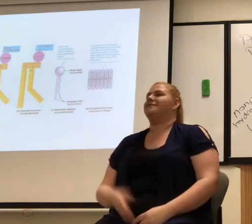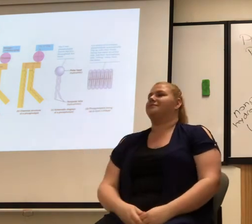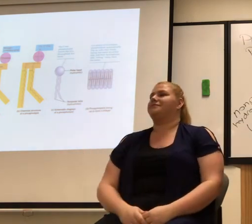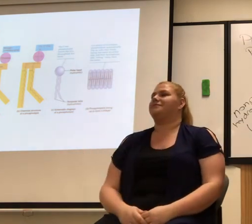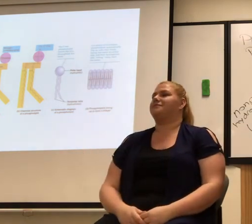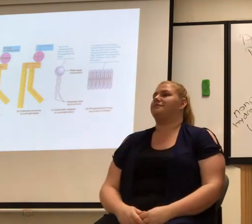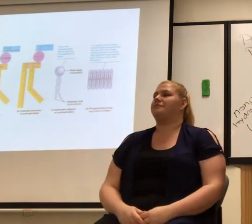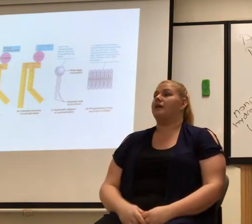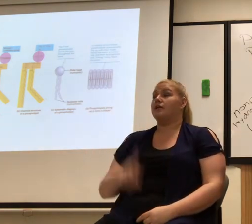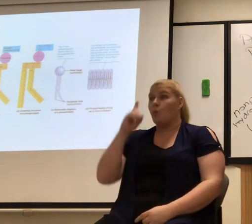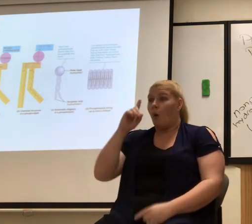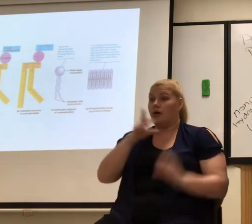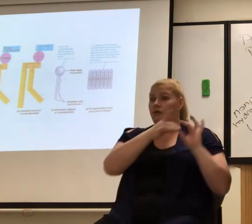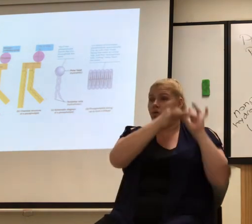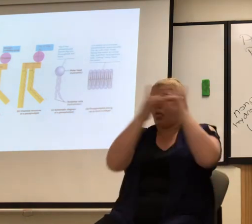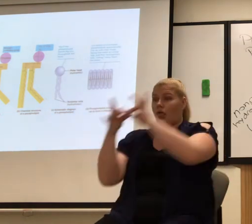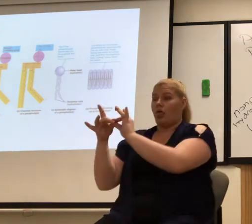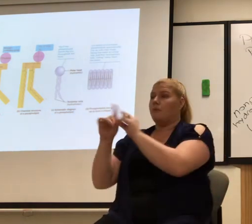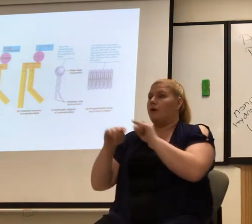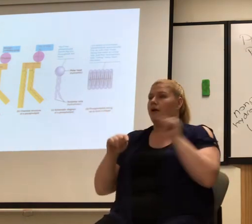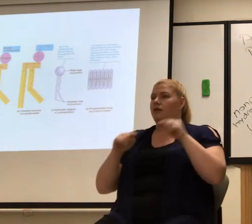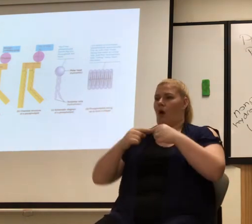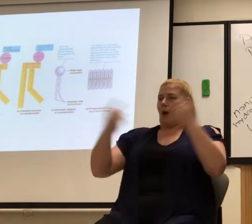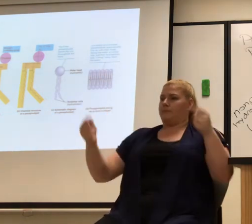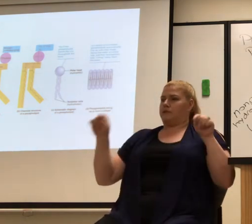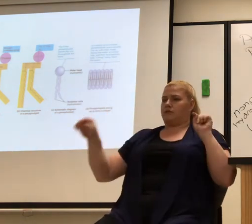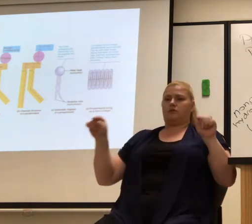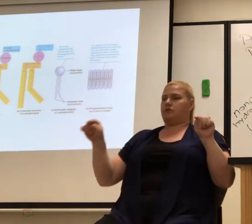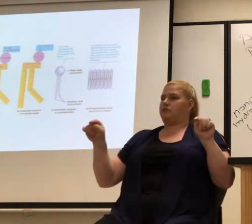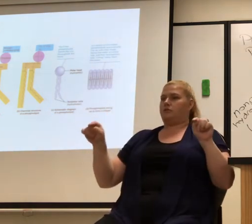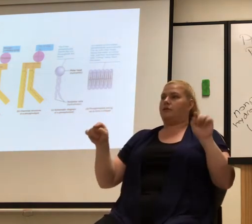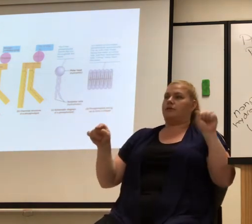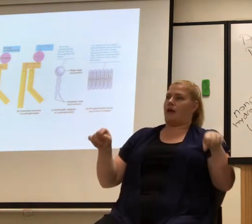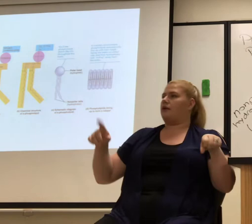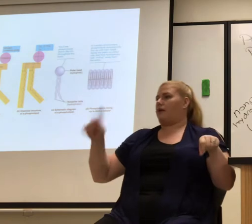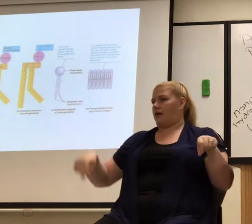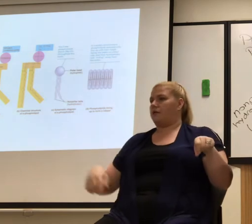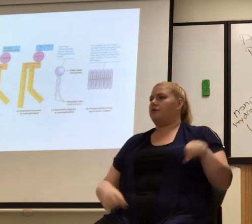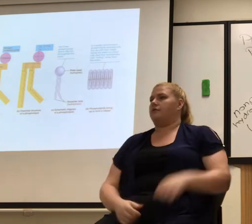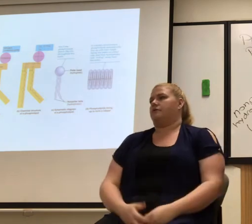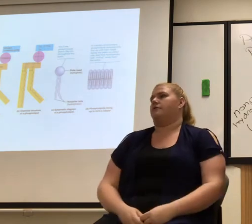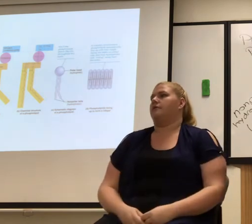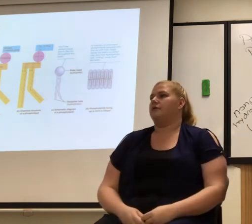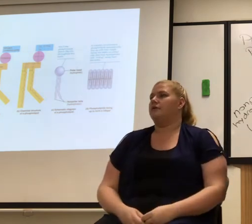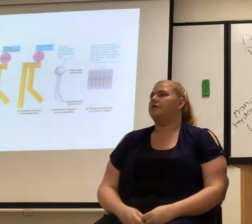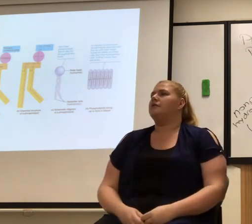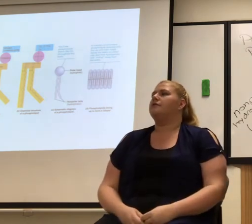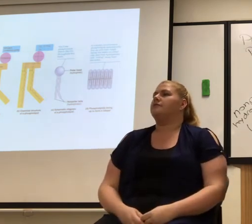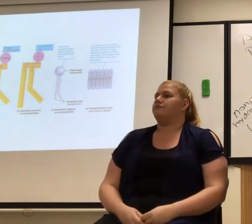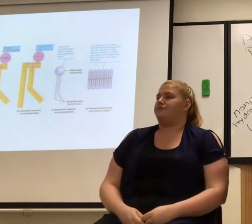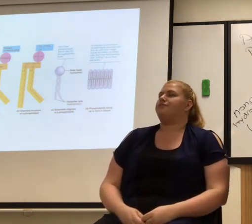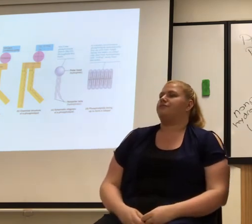The main function of phospholipid that we talk about is you have a phospholipid bilayer in the cell membrane.